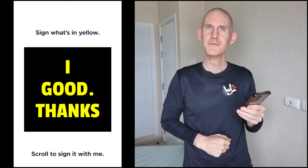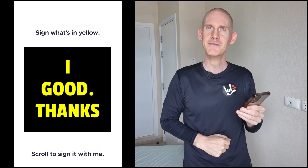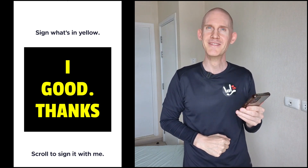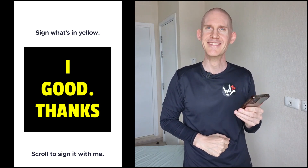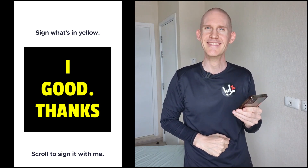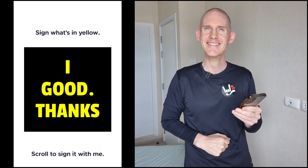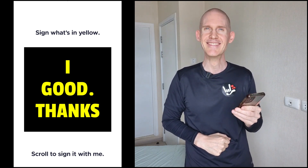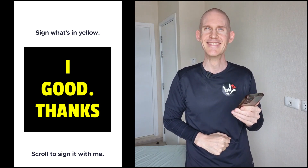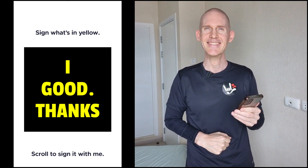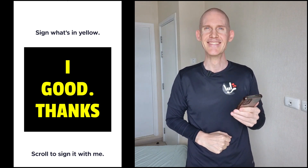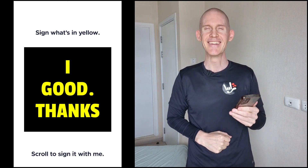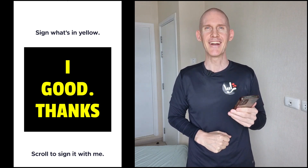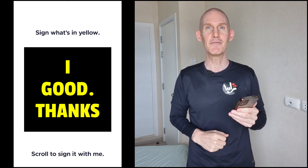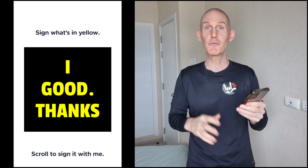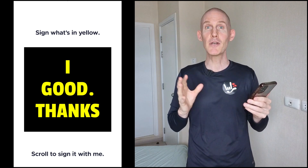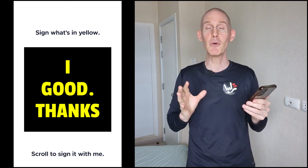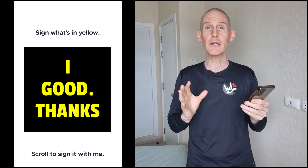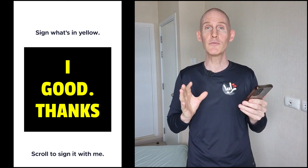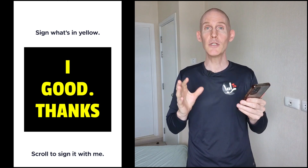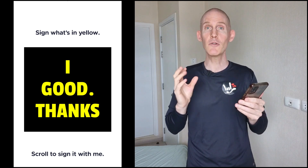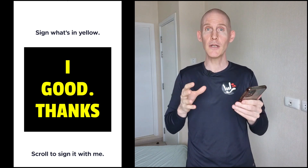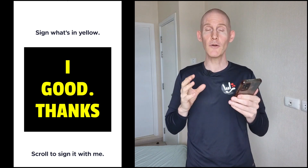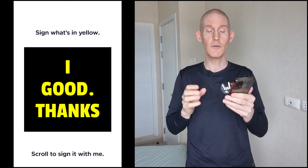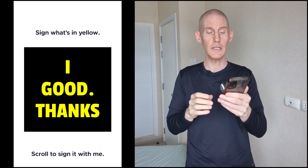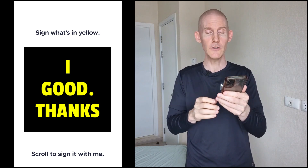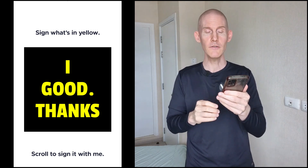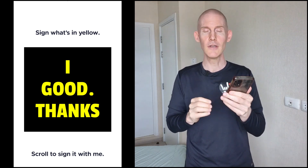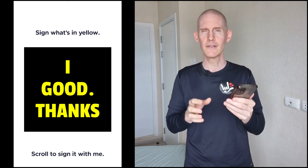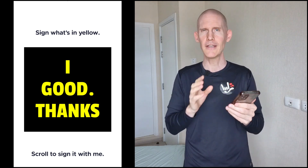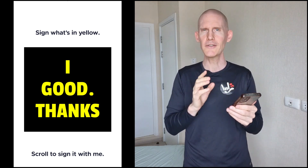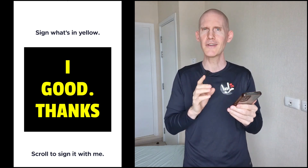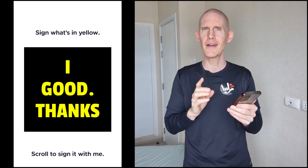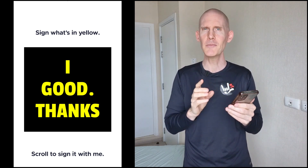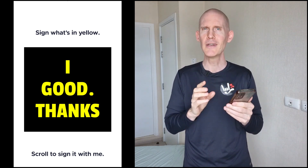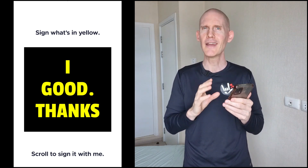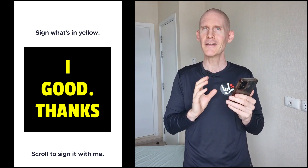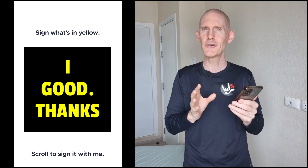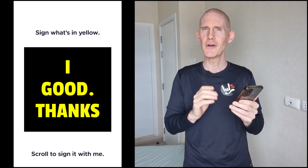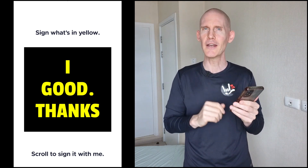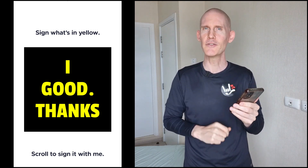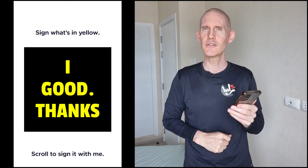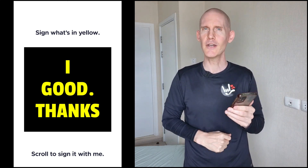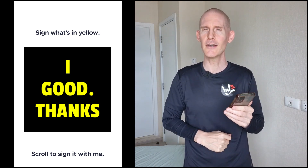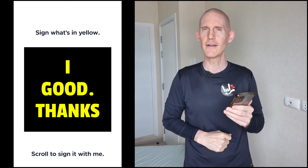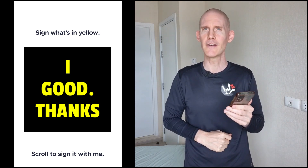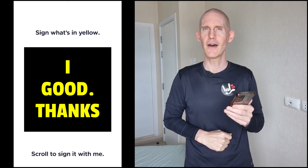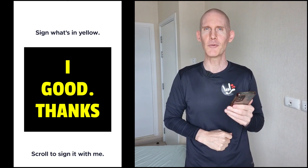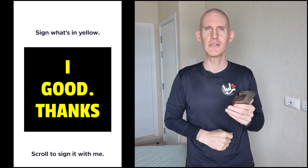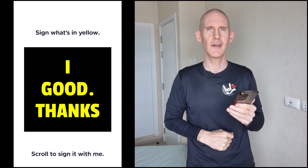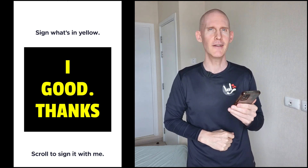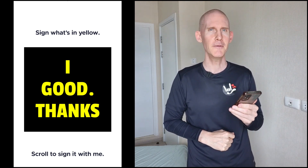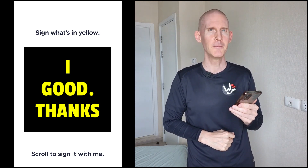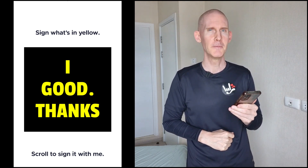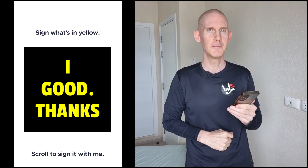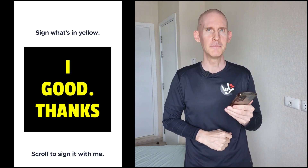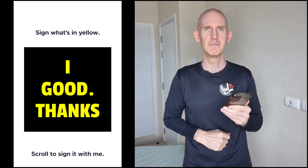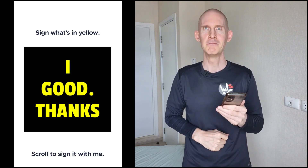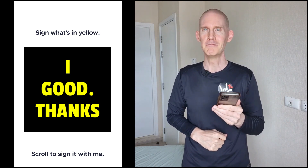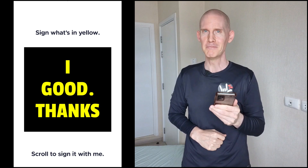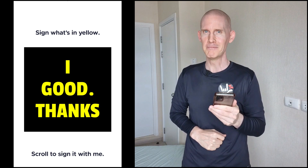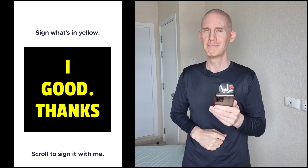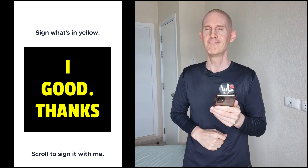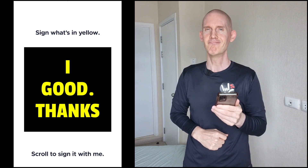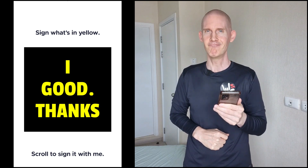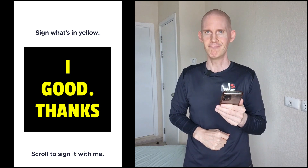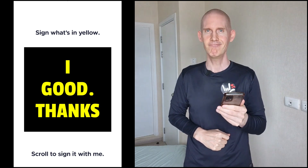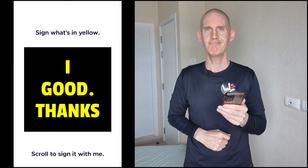thanks. All right, feel free to pause the video right now if you need to. Take your time and go ahead and sign it. How do we sign it?